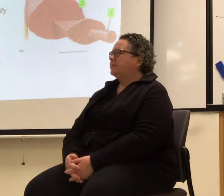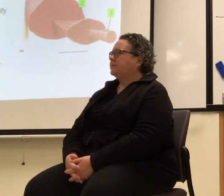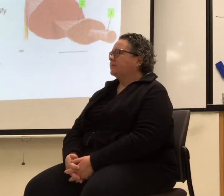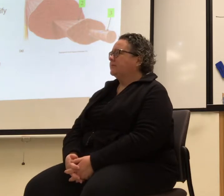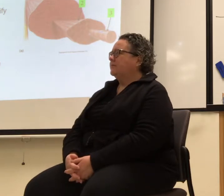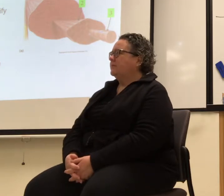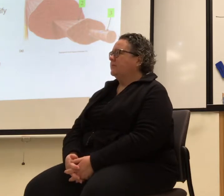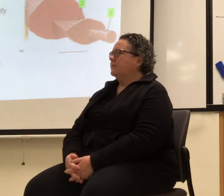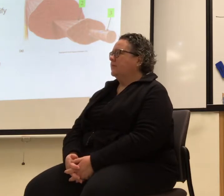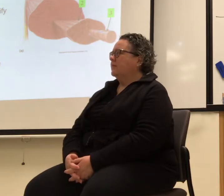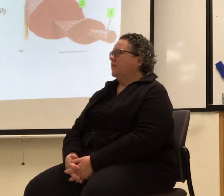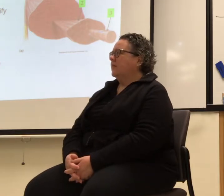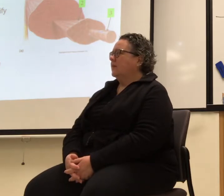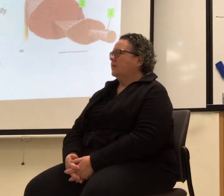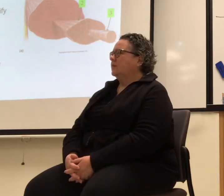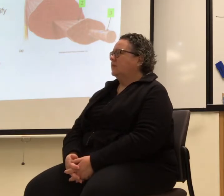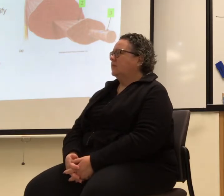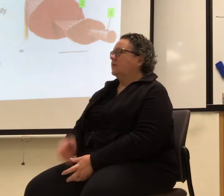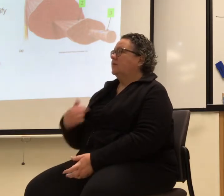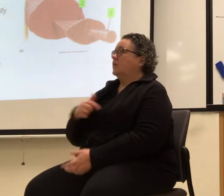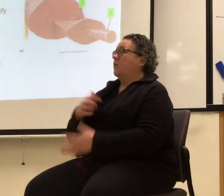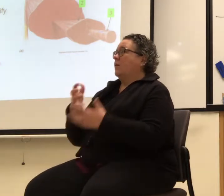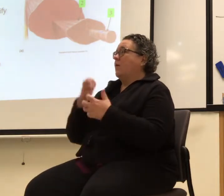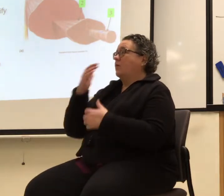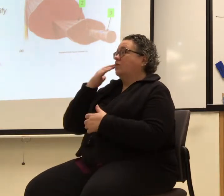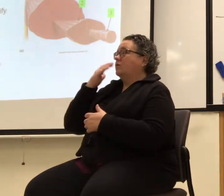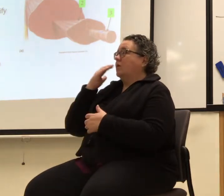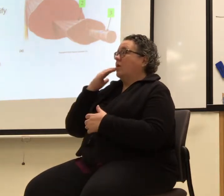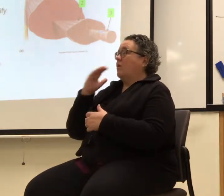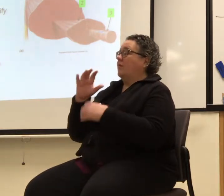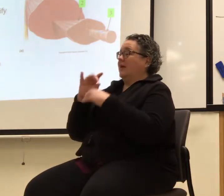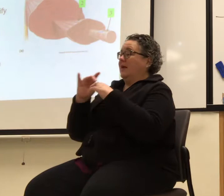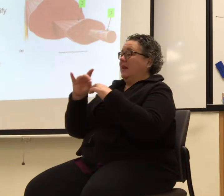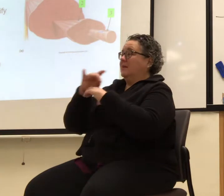So we want you to know the connective tissues that wrap the muscle up.